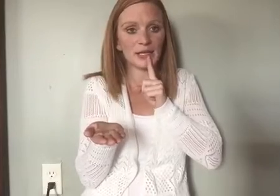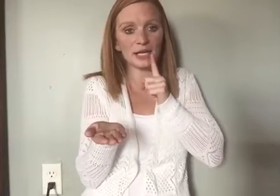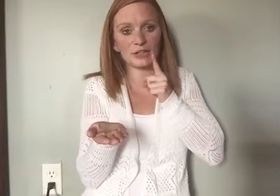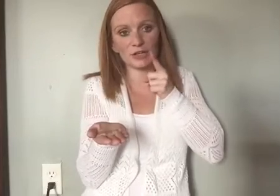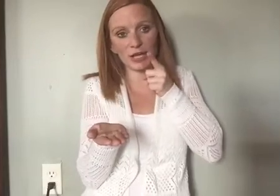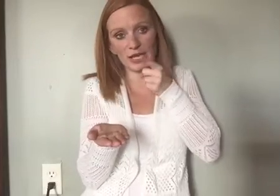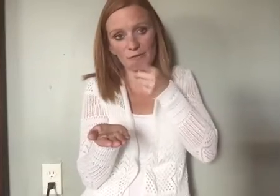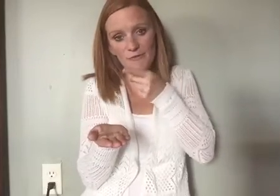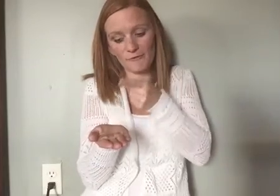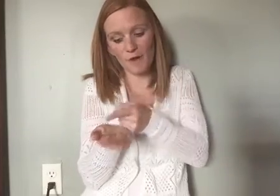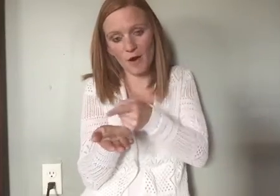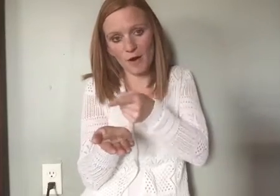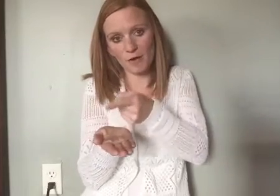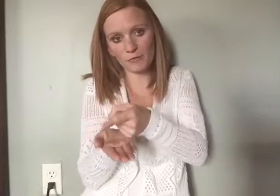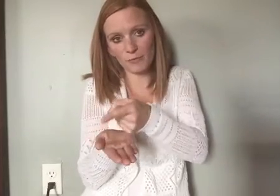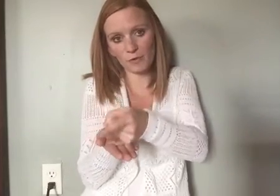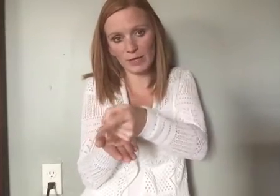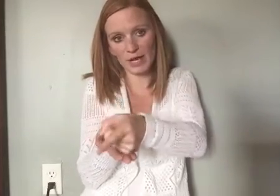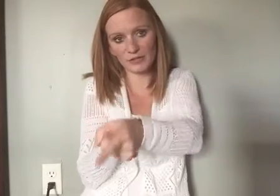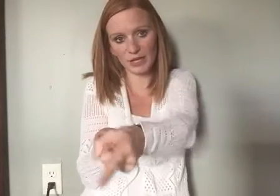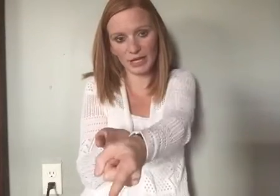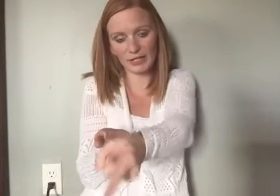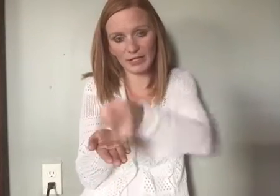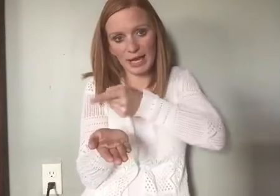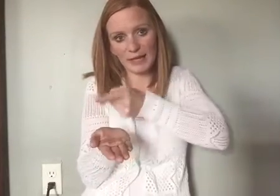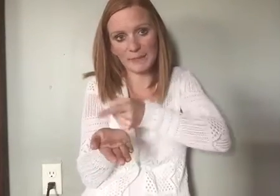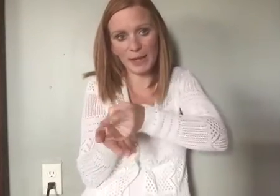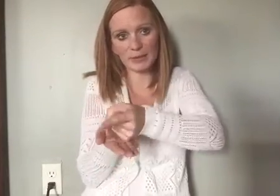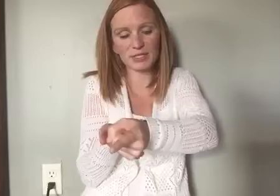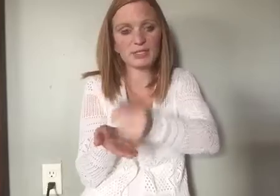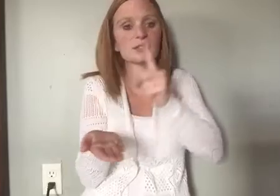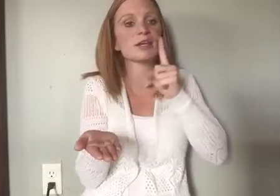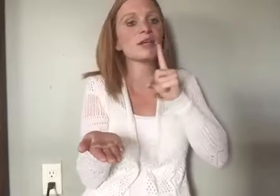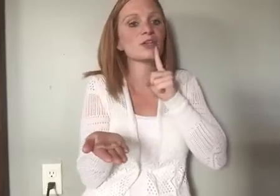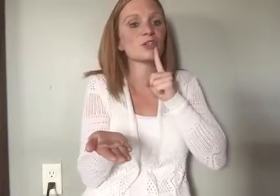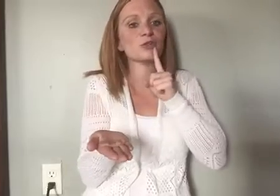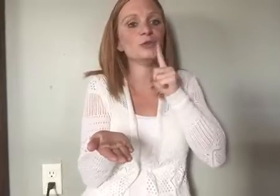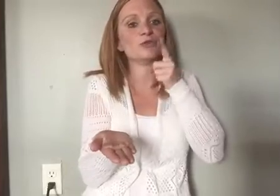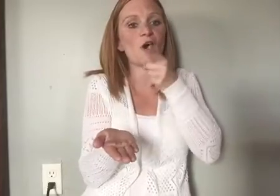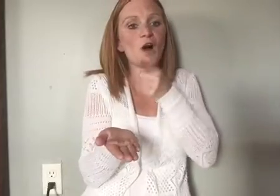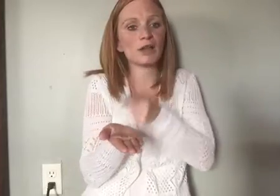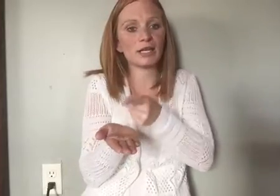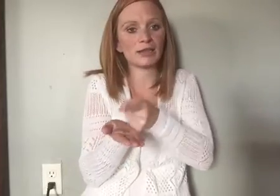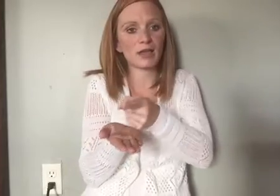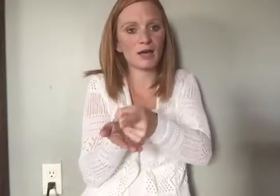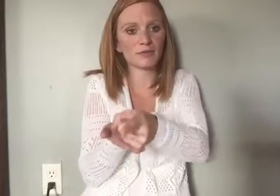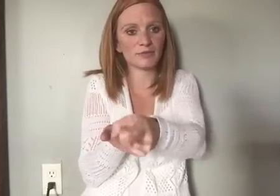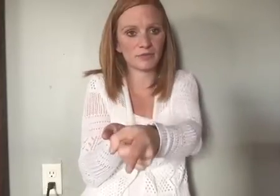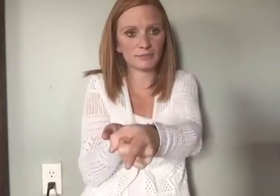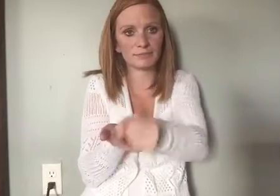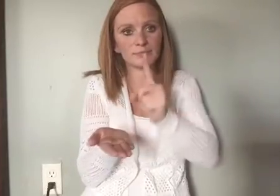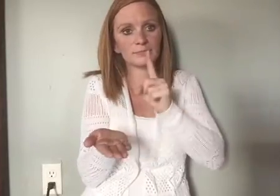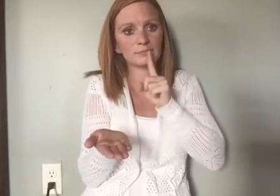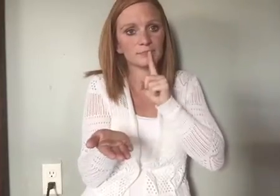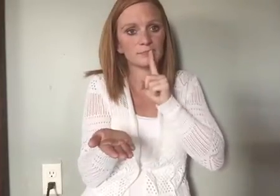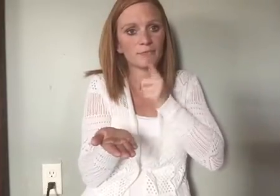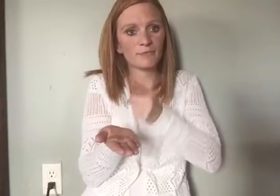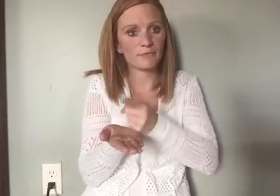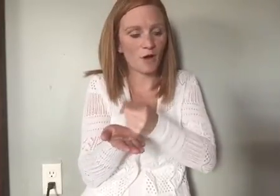and you're going to kind of fall forward on your hand and kind of bounces. So to fall in love. Fall